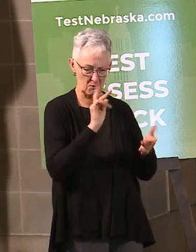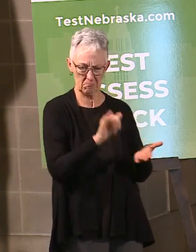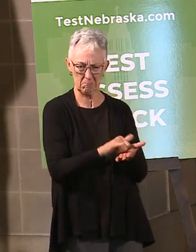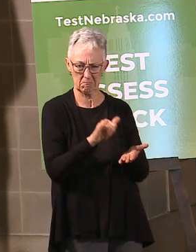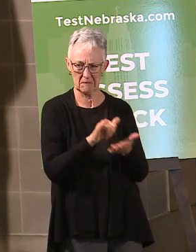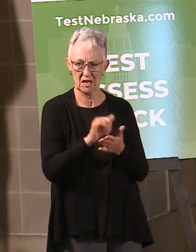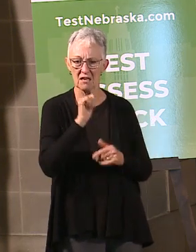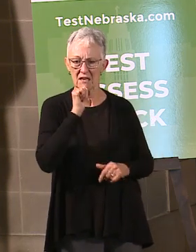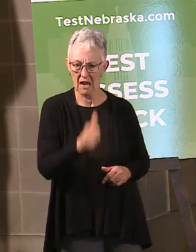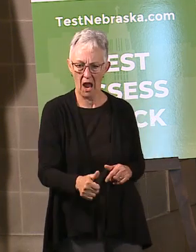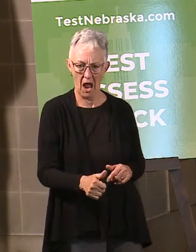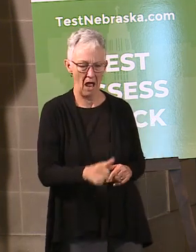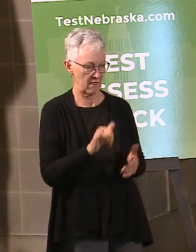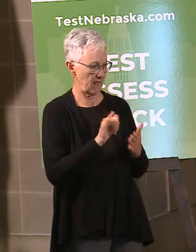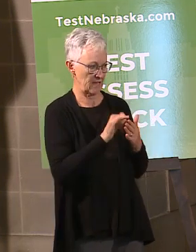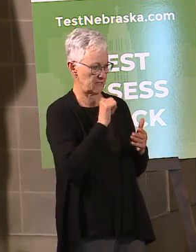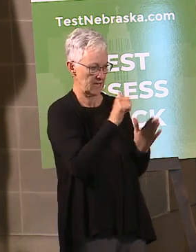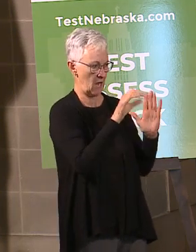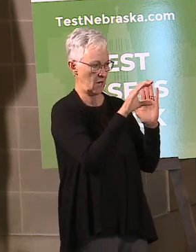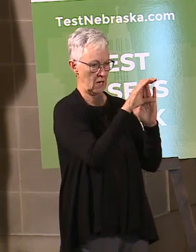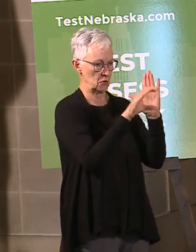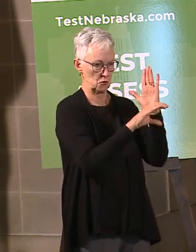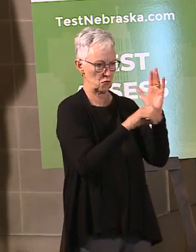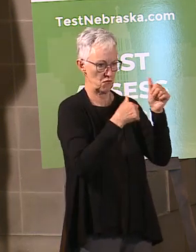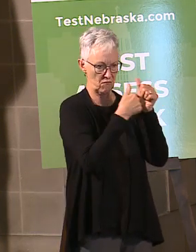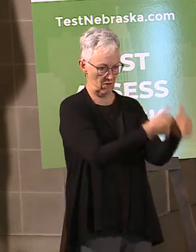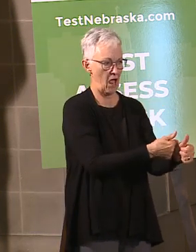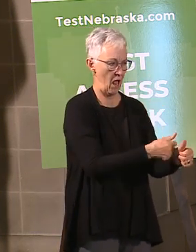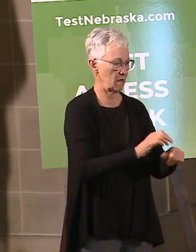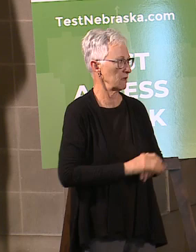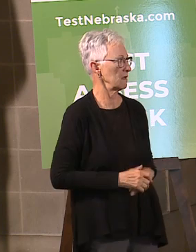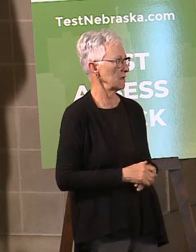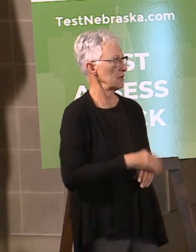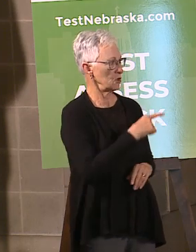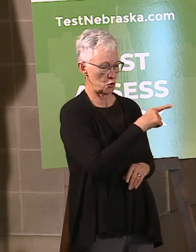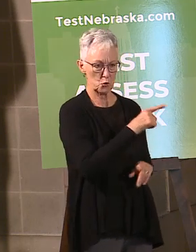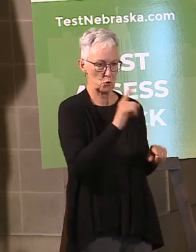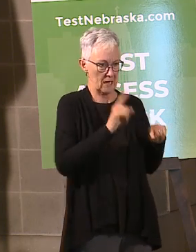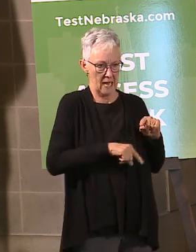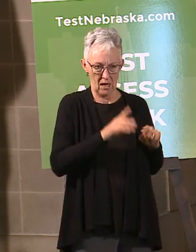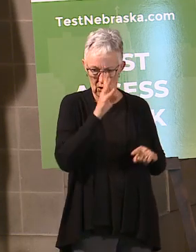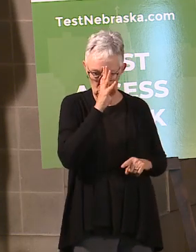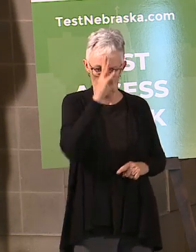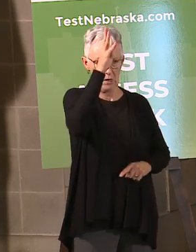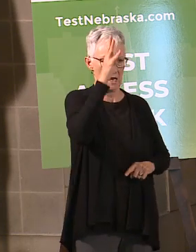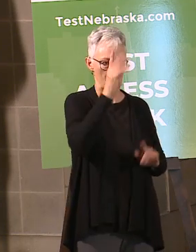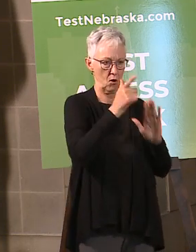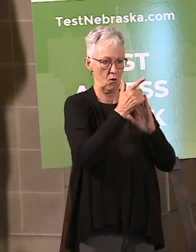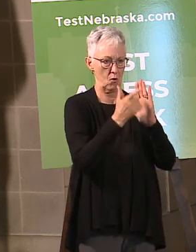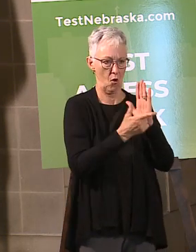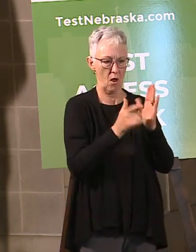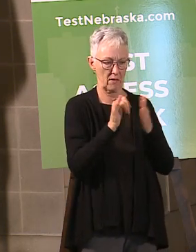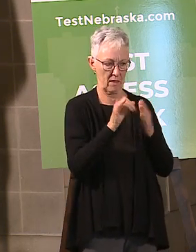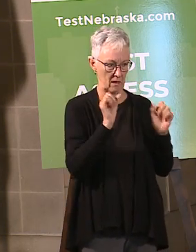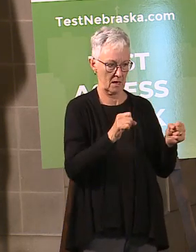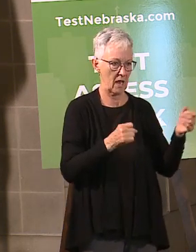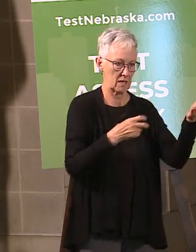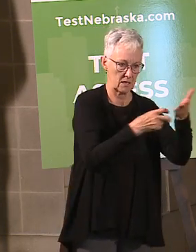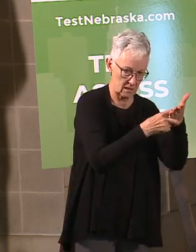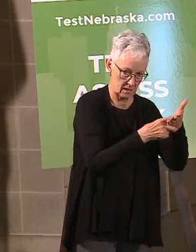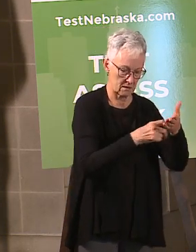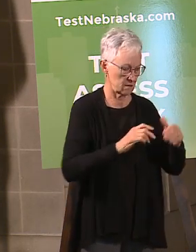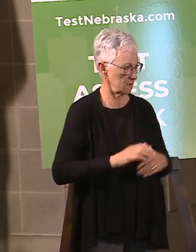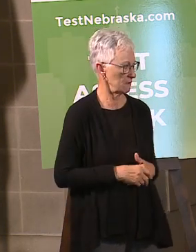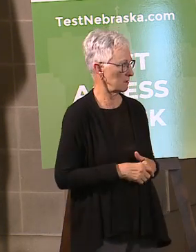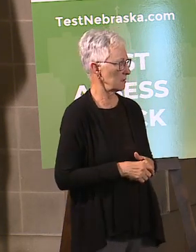the legislative branch is the only one that can make laws. The executive branch can enforce laws but cannot create a criminal offense. Void for vagueness. He says the